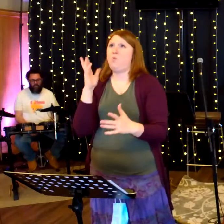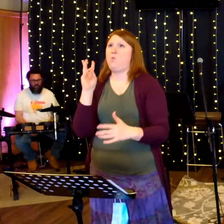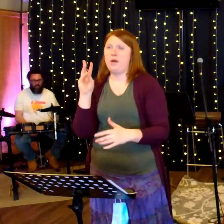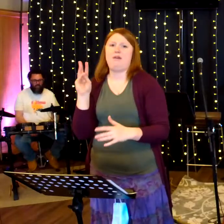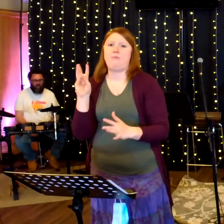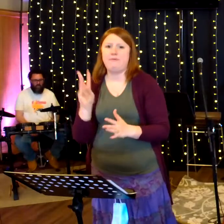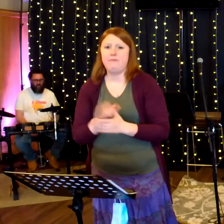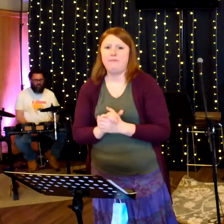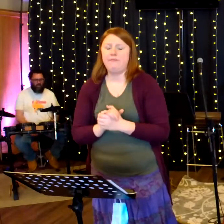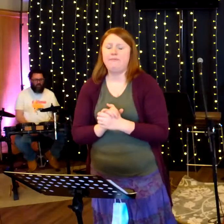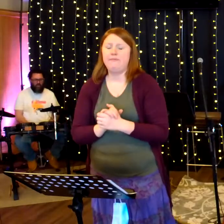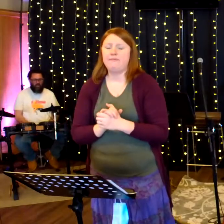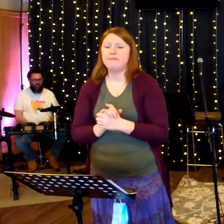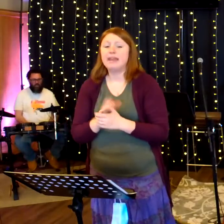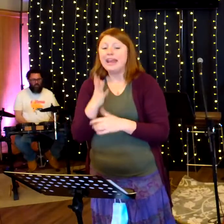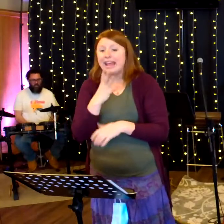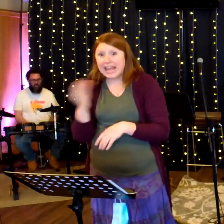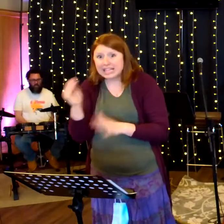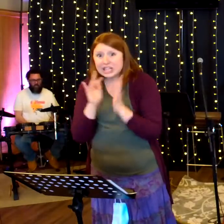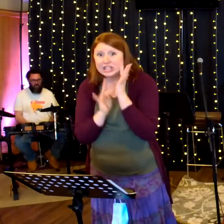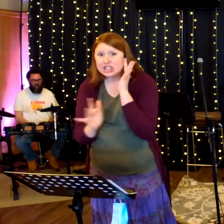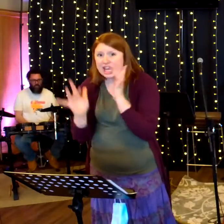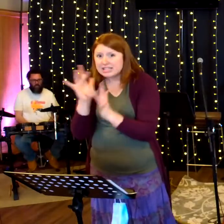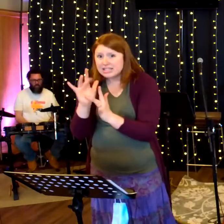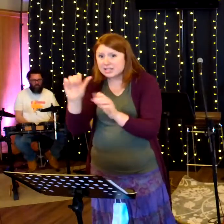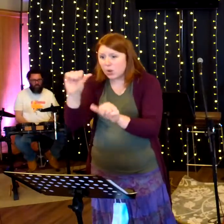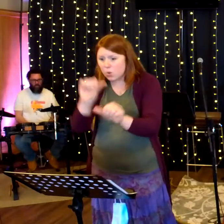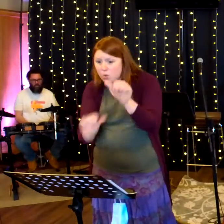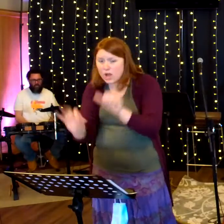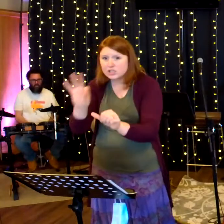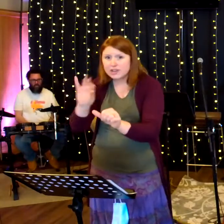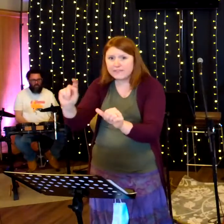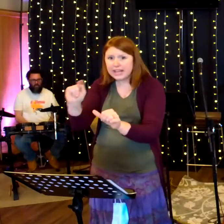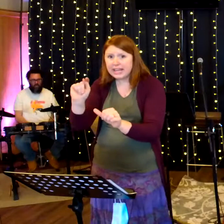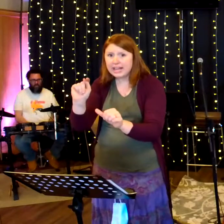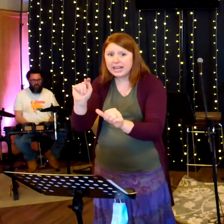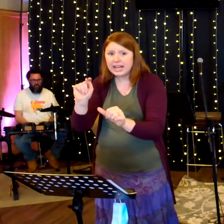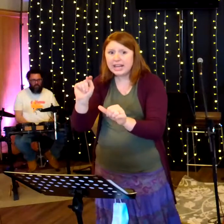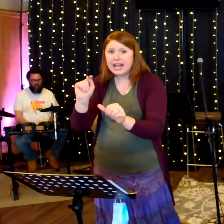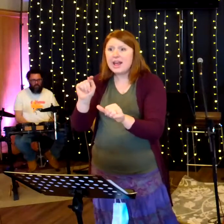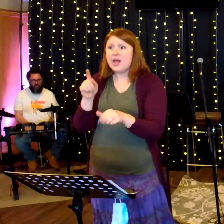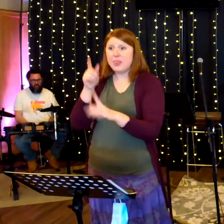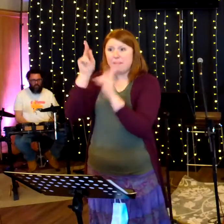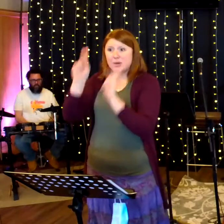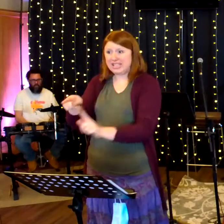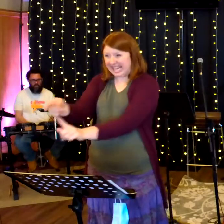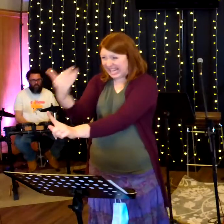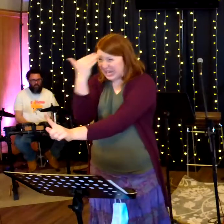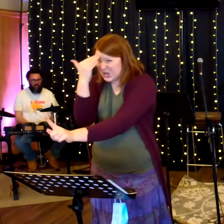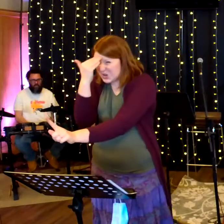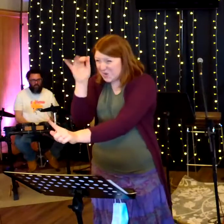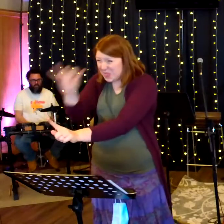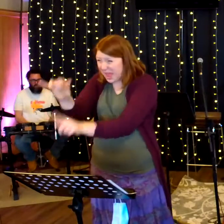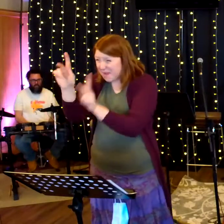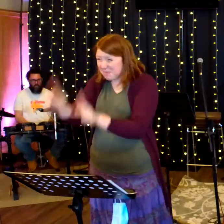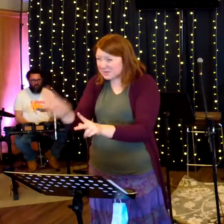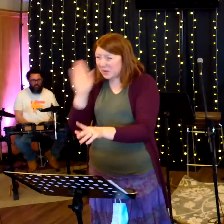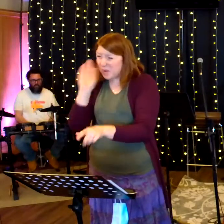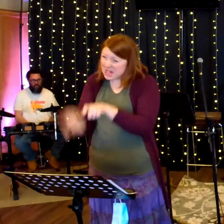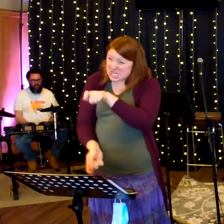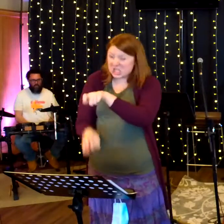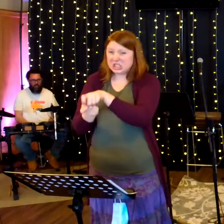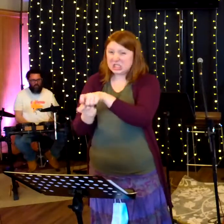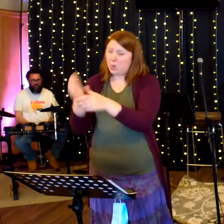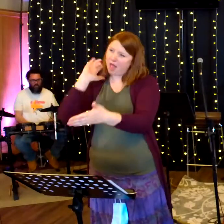And by the way, he also washed the feet of the one that he knew who would betray him, Judas. He ate with